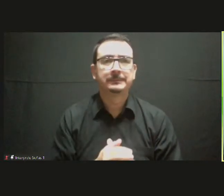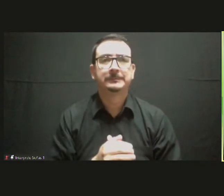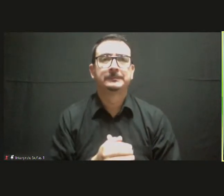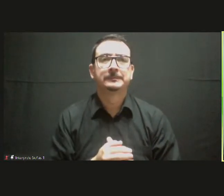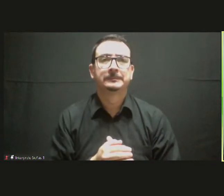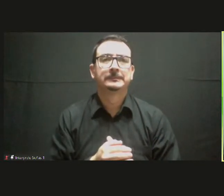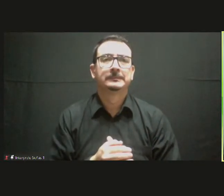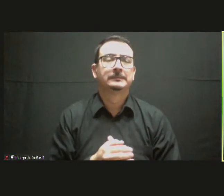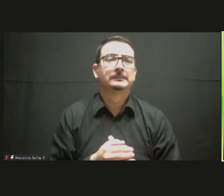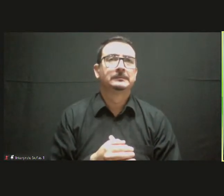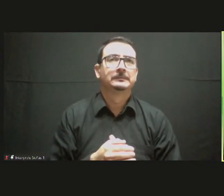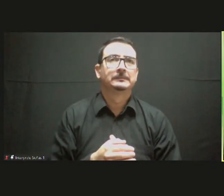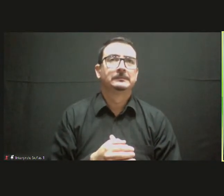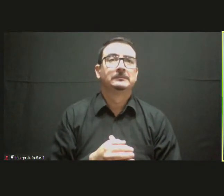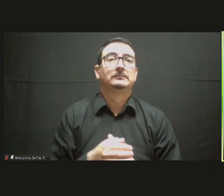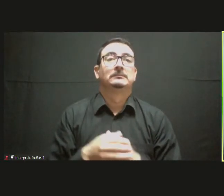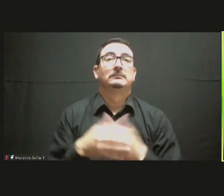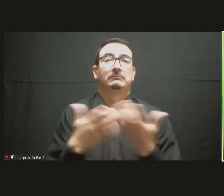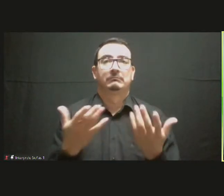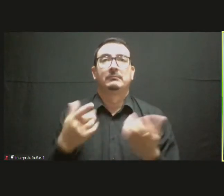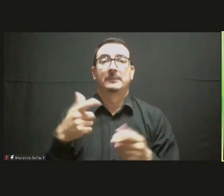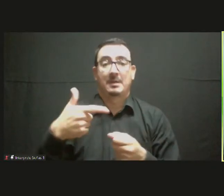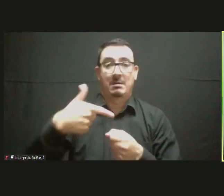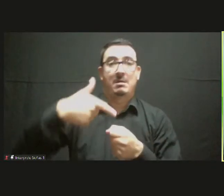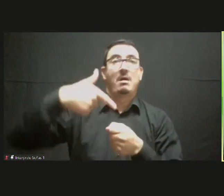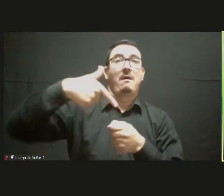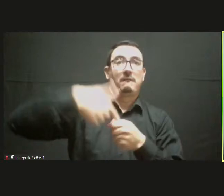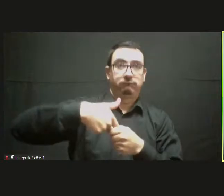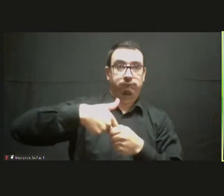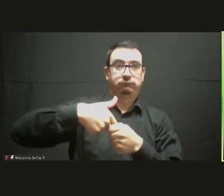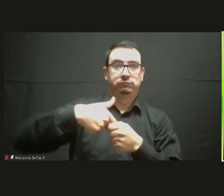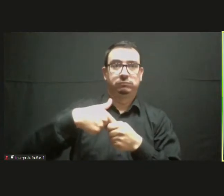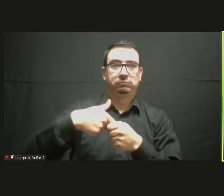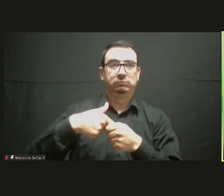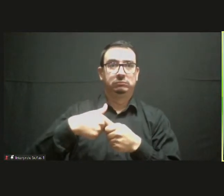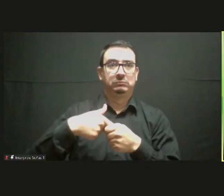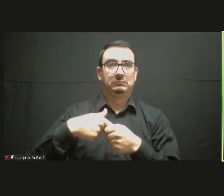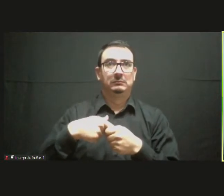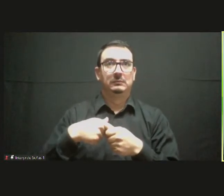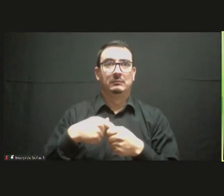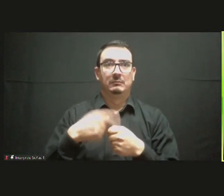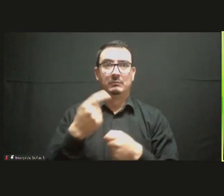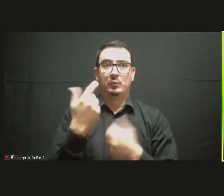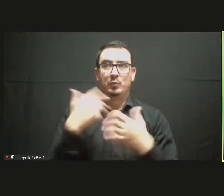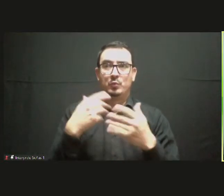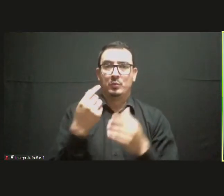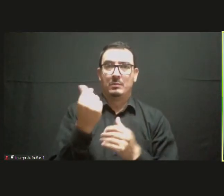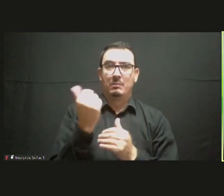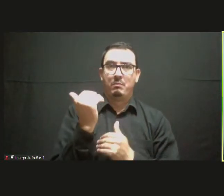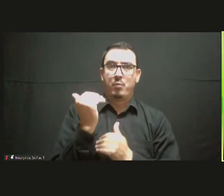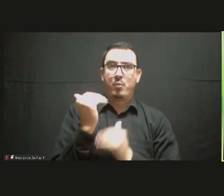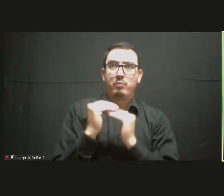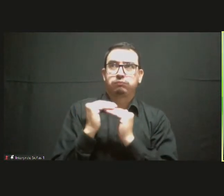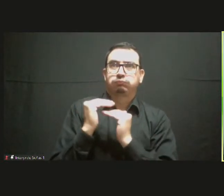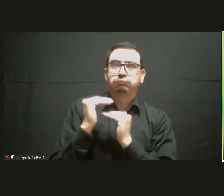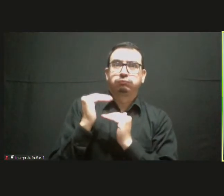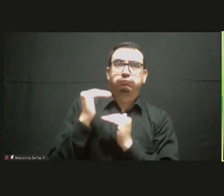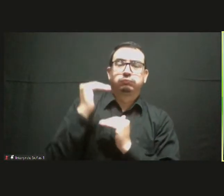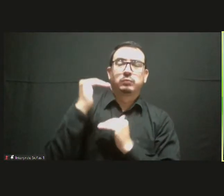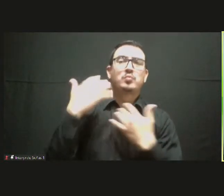concerns through support and education will lay the foundation for reviving the sector. In addition,